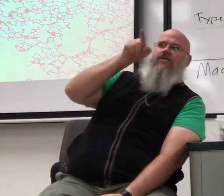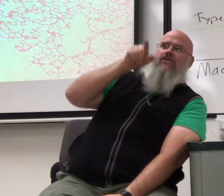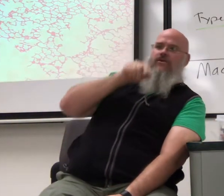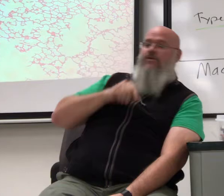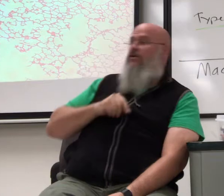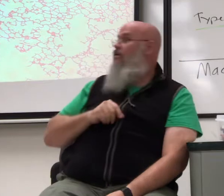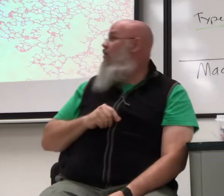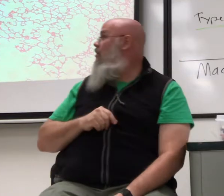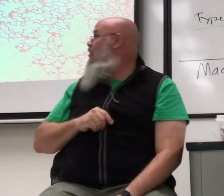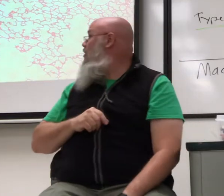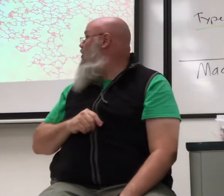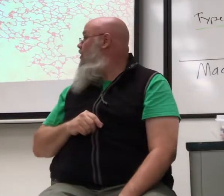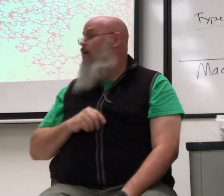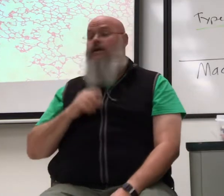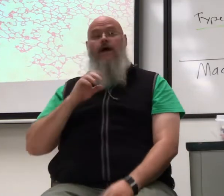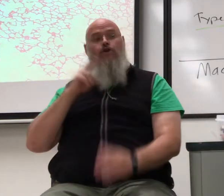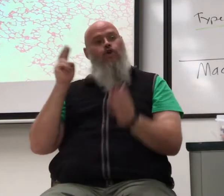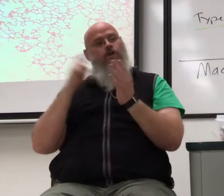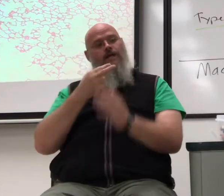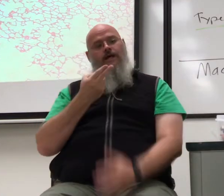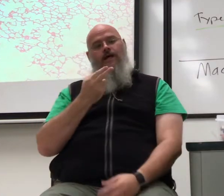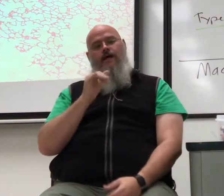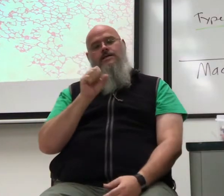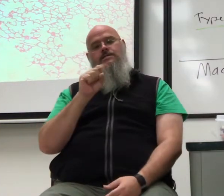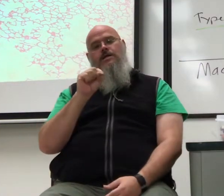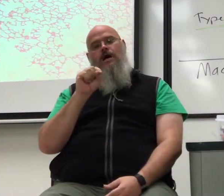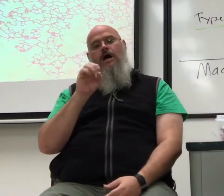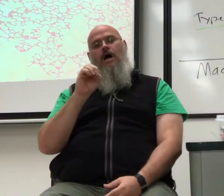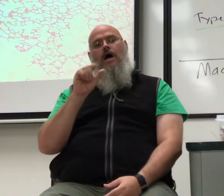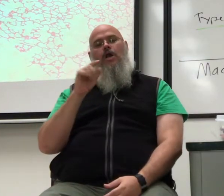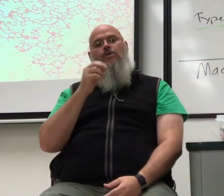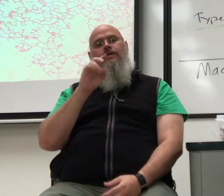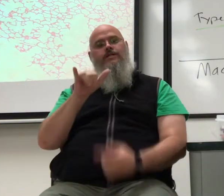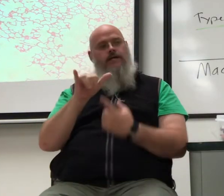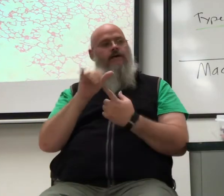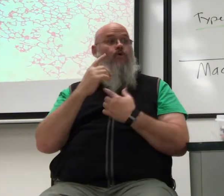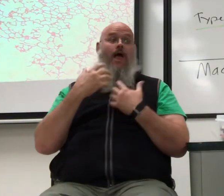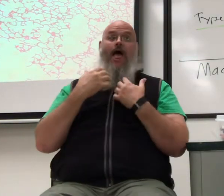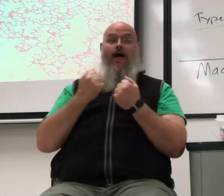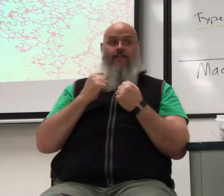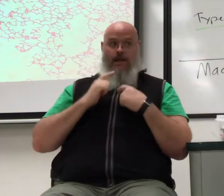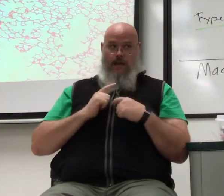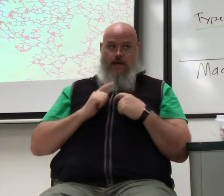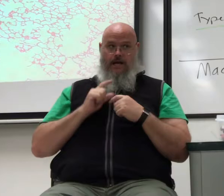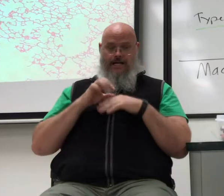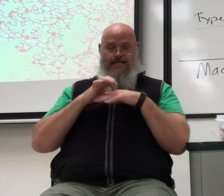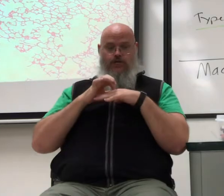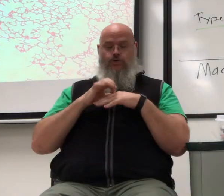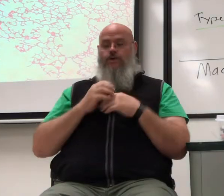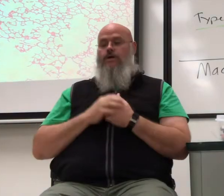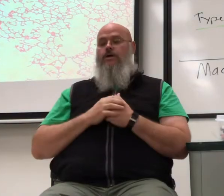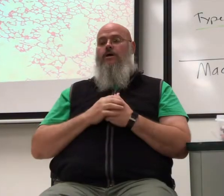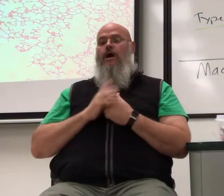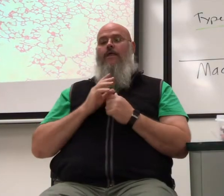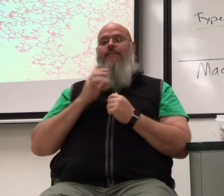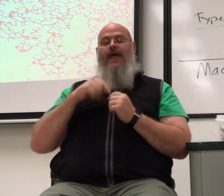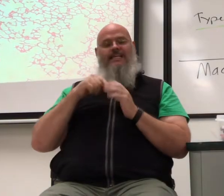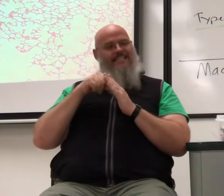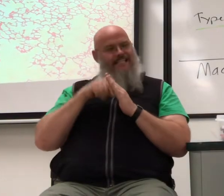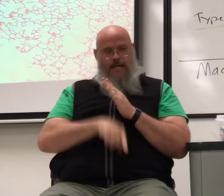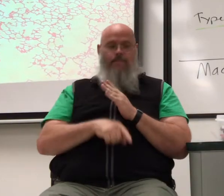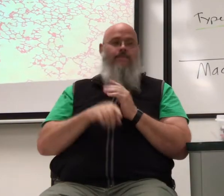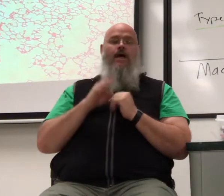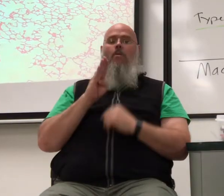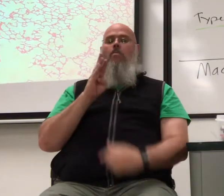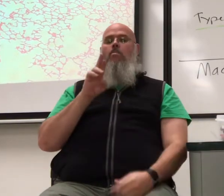histology of healthy lung tissue, this is what we see. This is deep in the lung tissue. This is bronchiole.